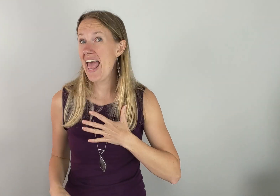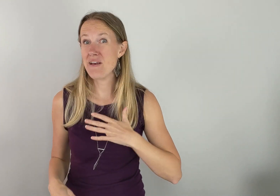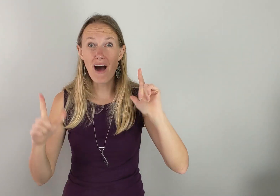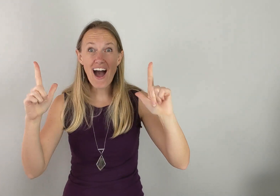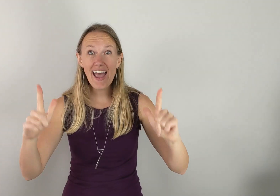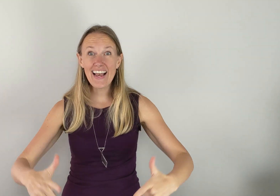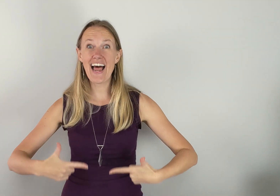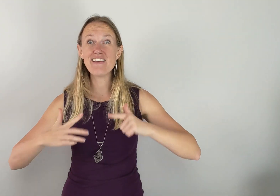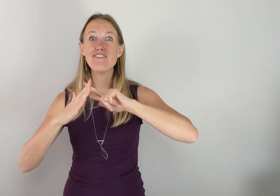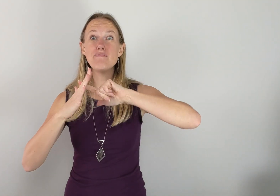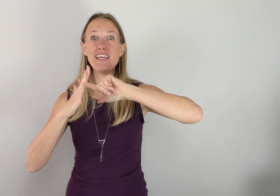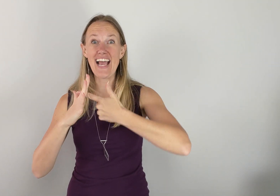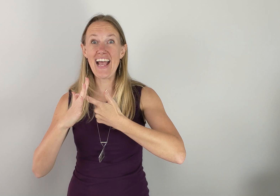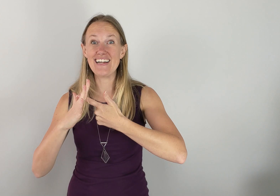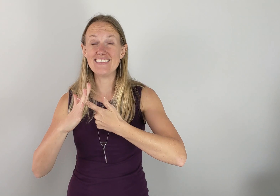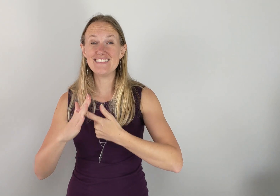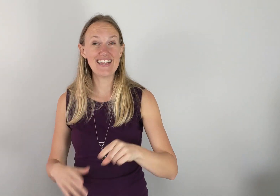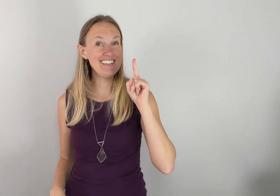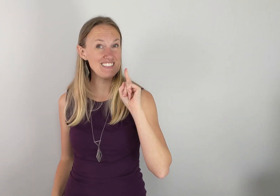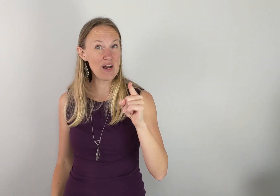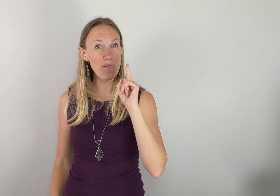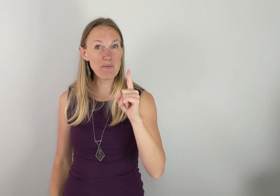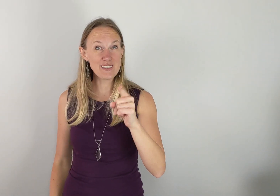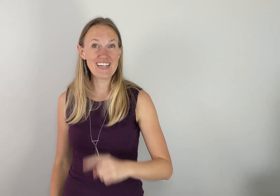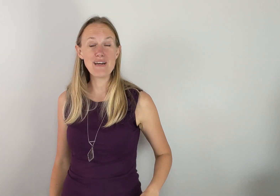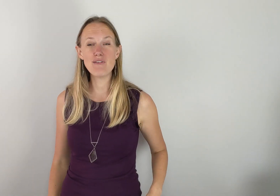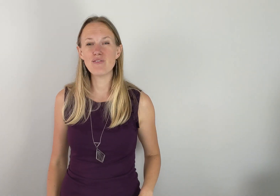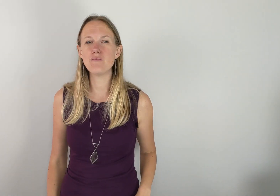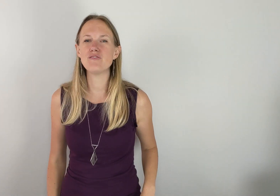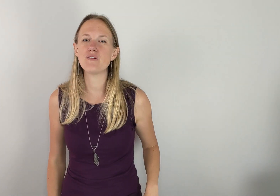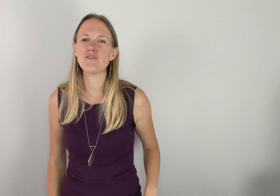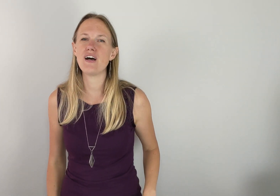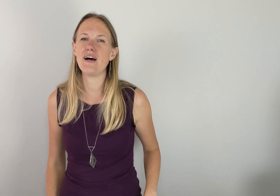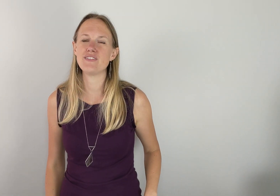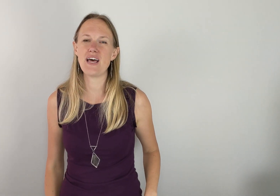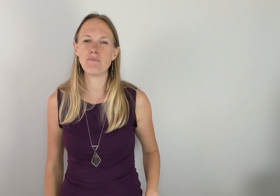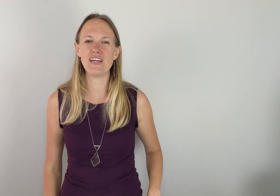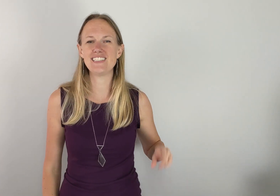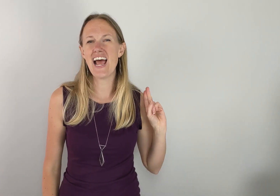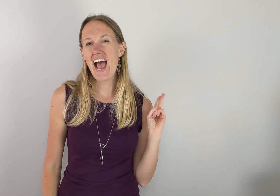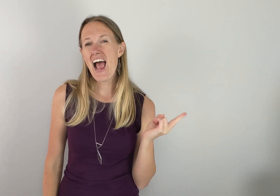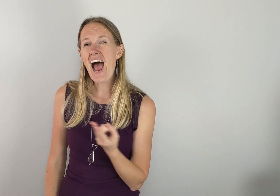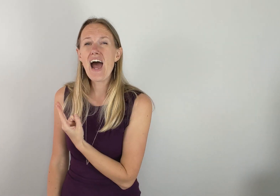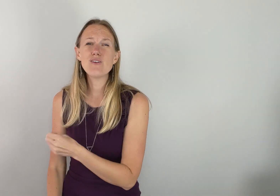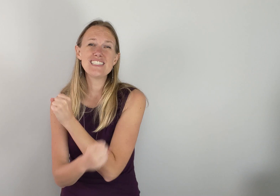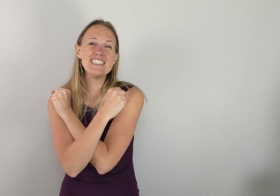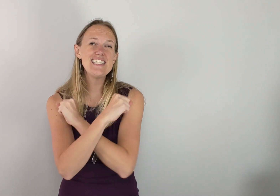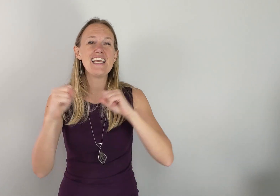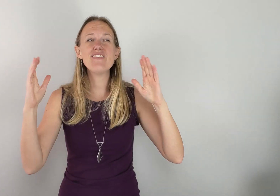and my life began. Yeah, let's try it one more time before we move to that bridge. Our